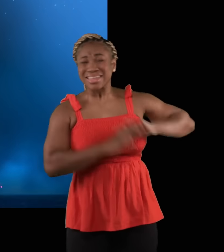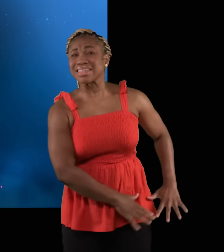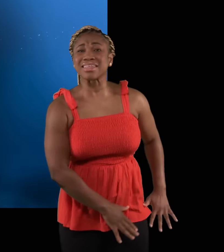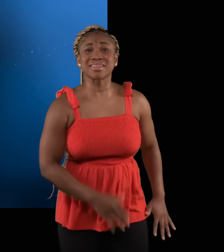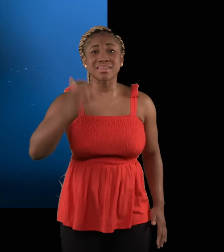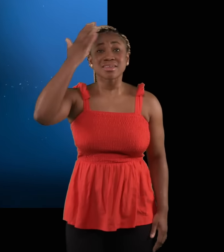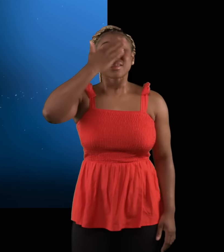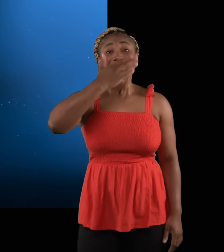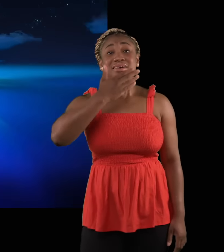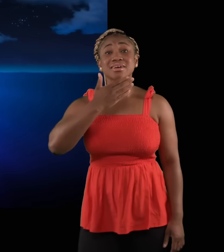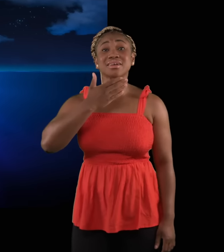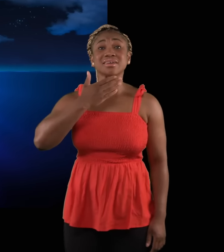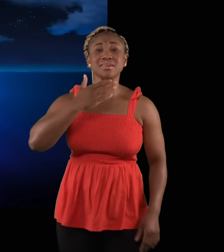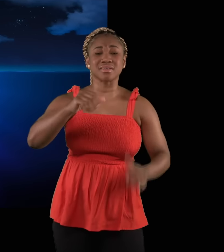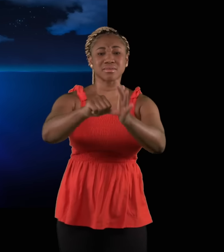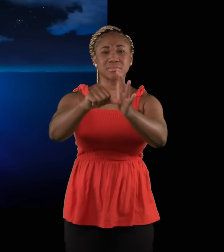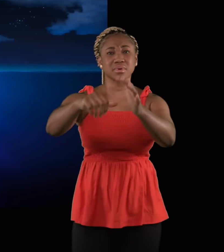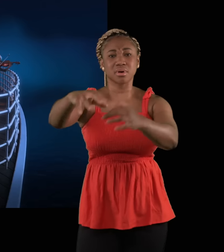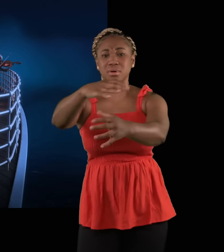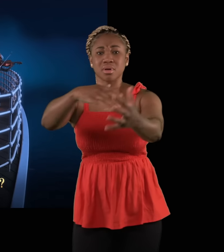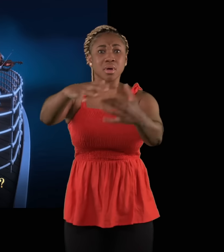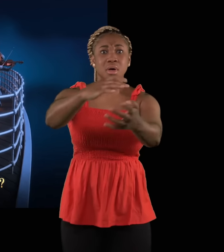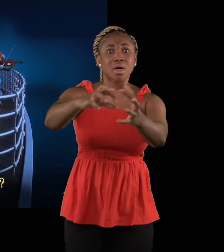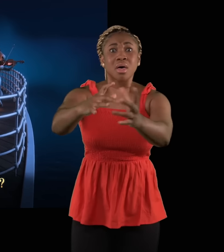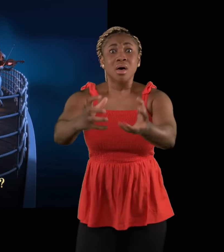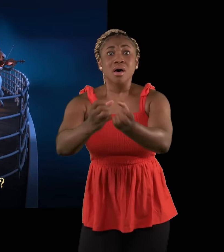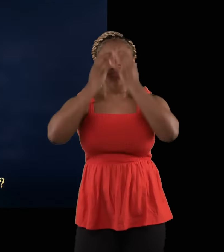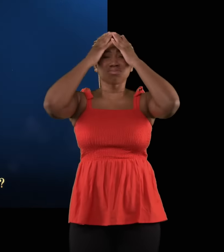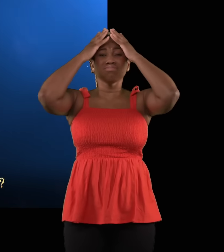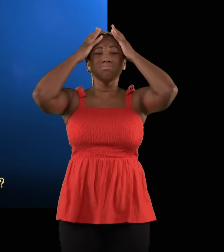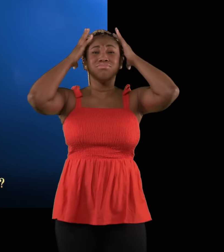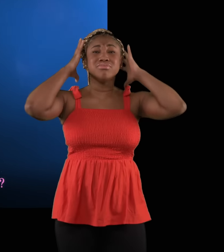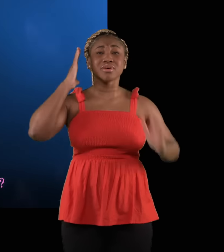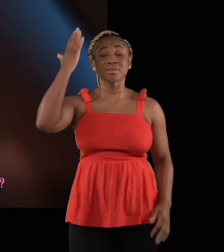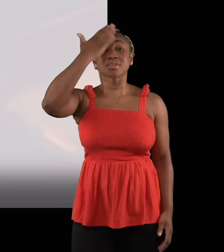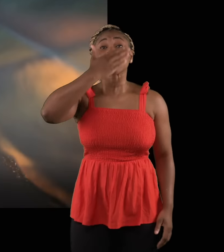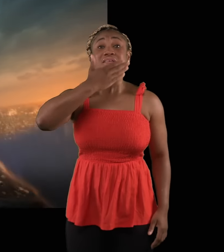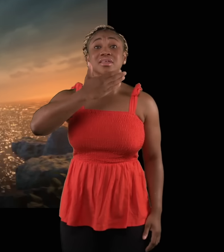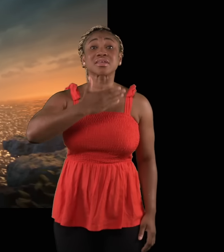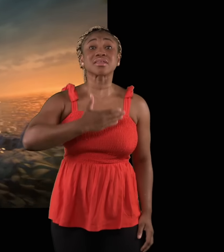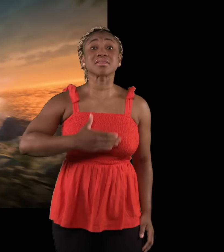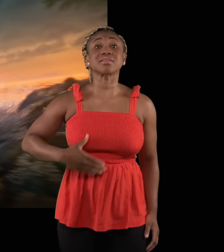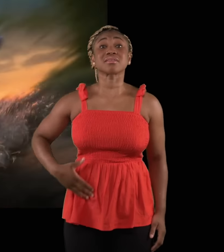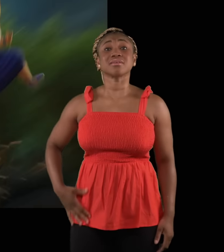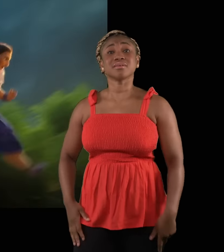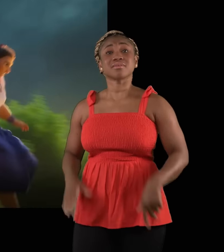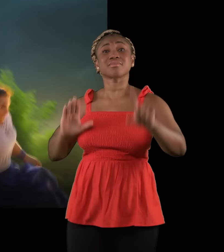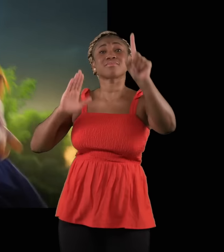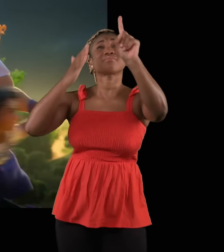hurt us. Under the surface. The ship doesn't swerve as it hurt. How big the iceberg is. Under the surface.